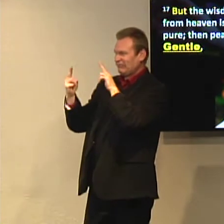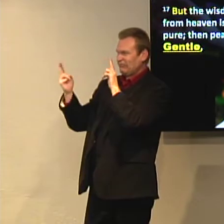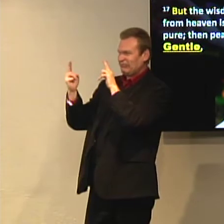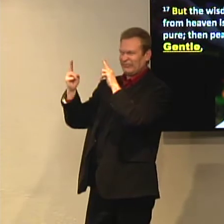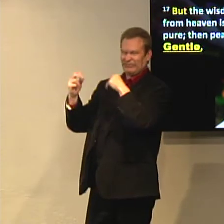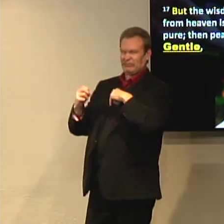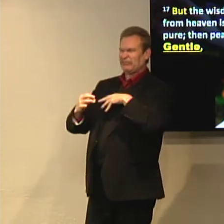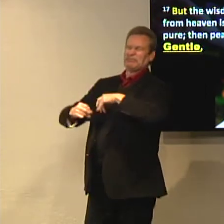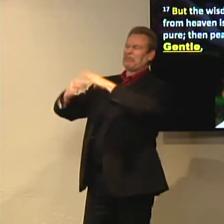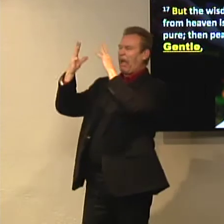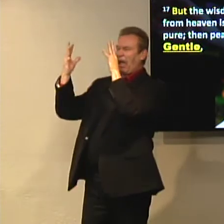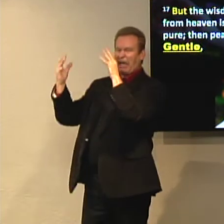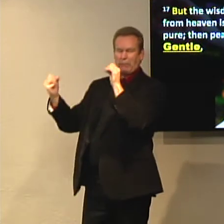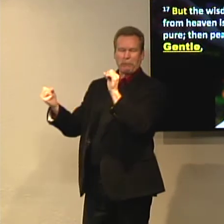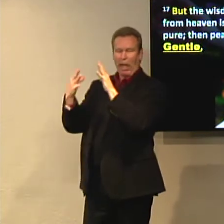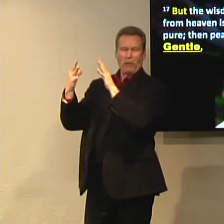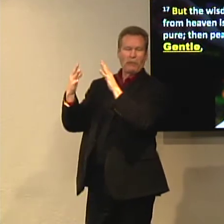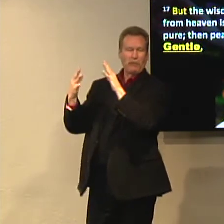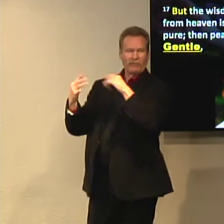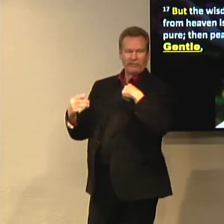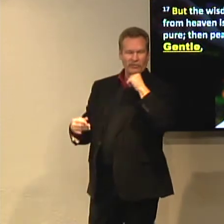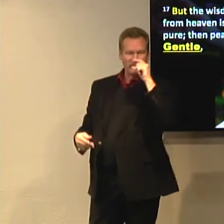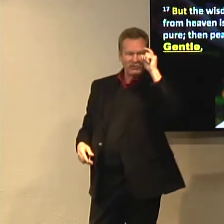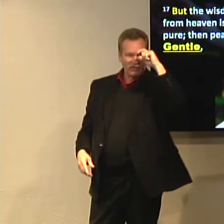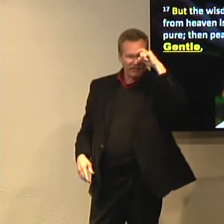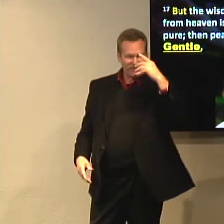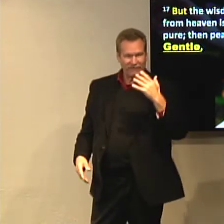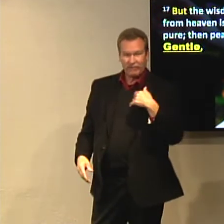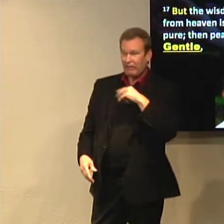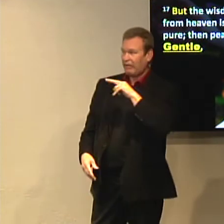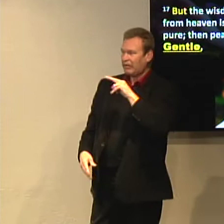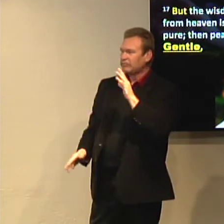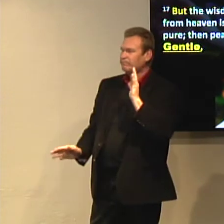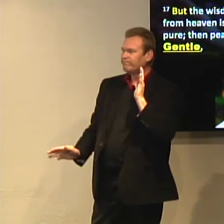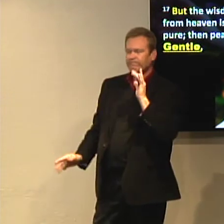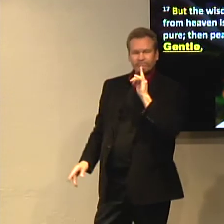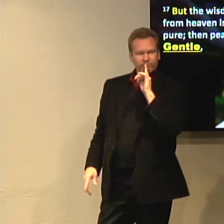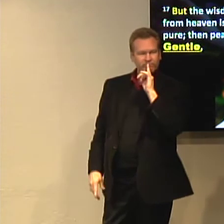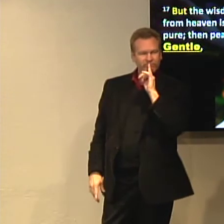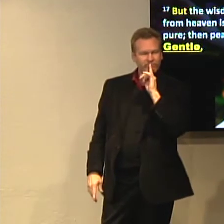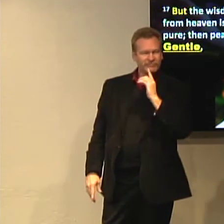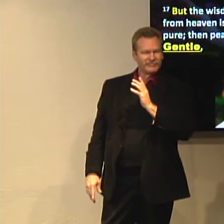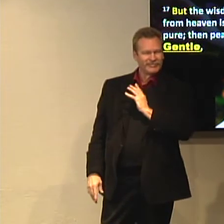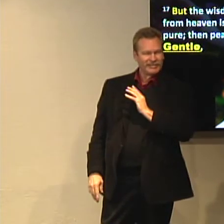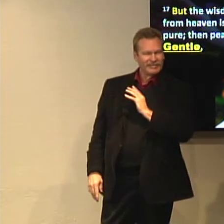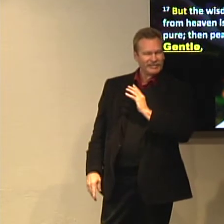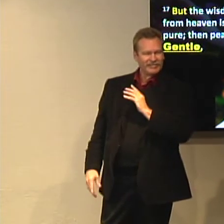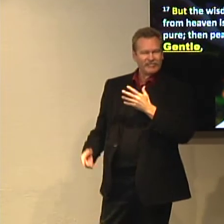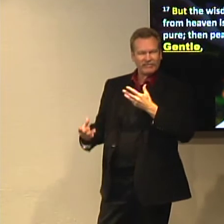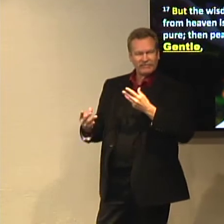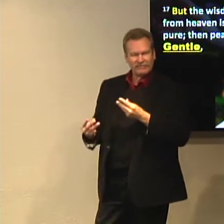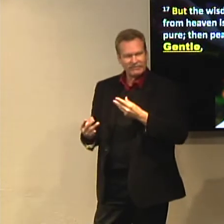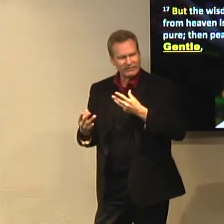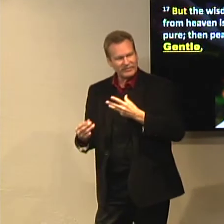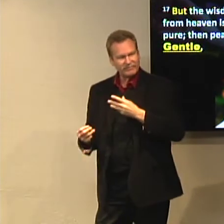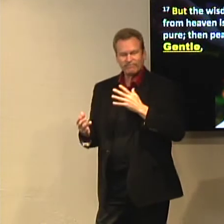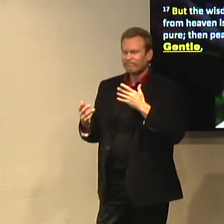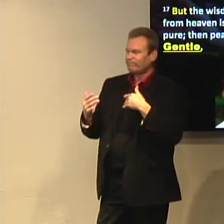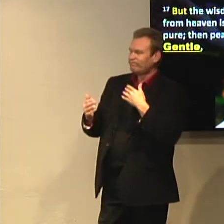and getting that discussion going until it just blows up into something terrible. When you see that, think, no, gentleness,